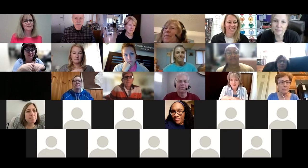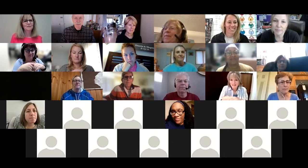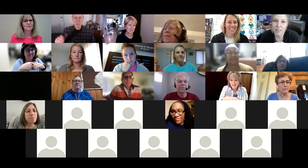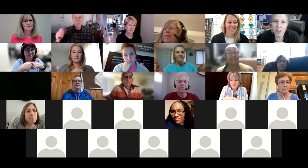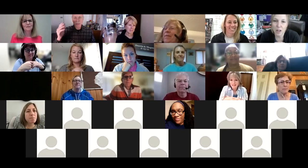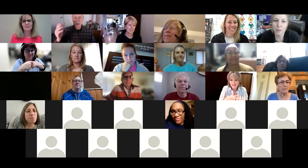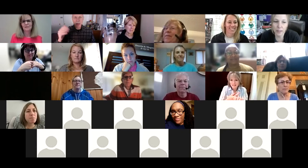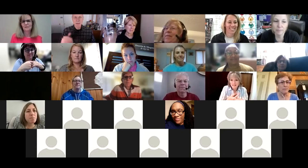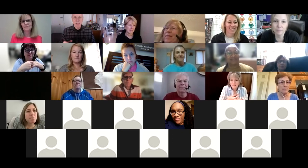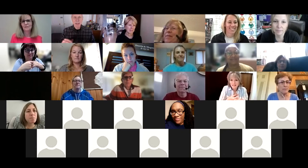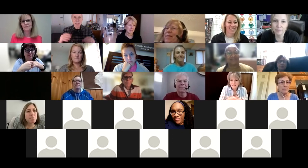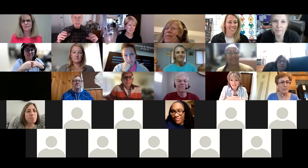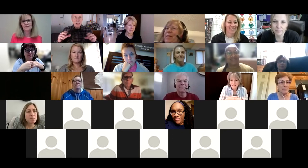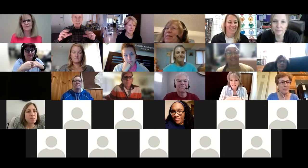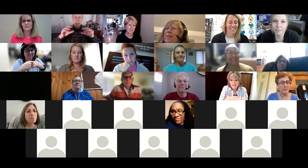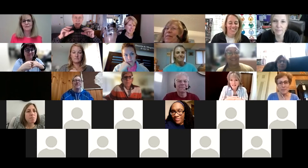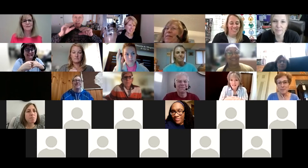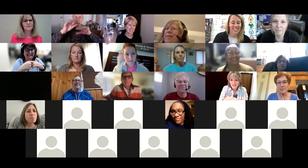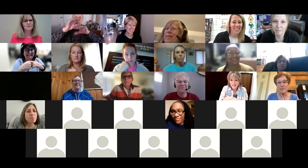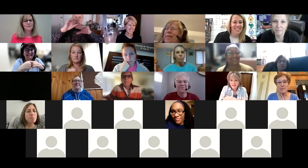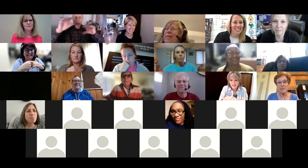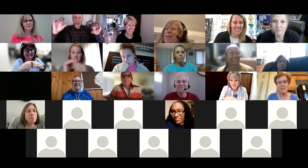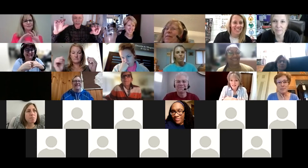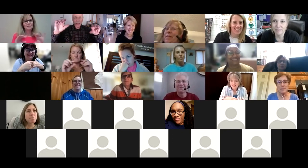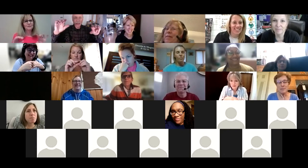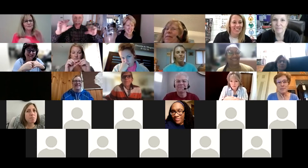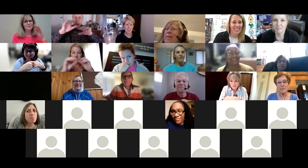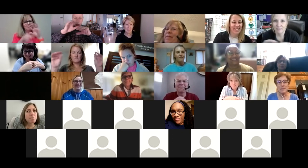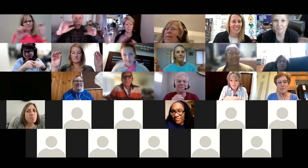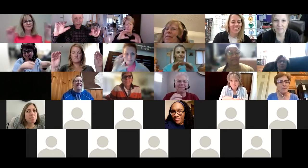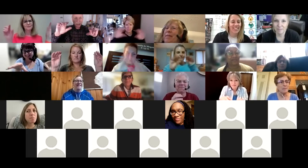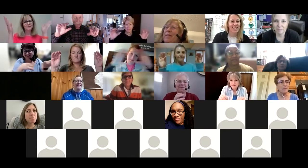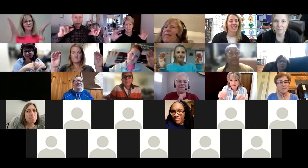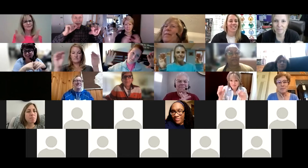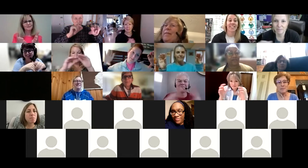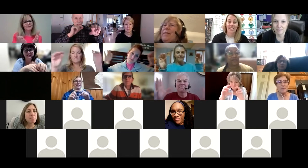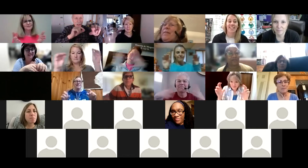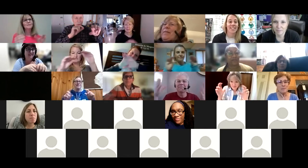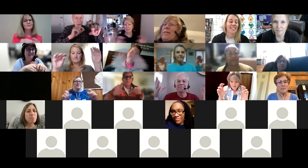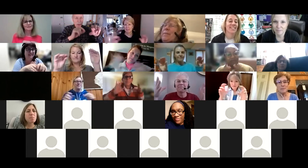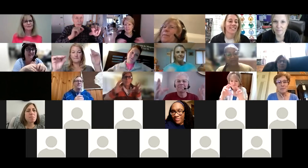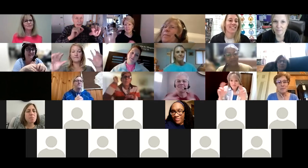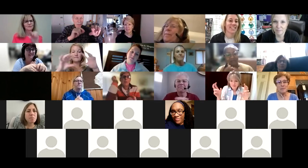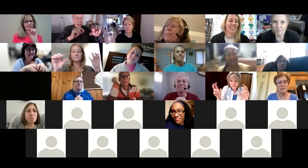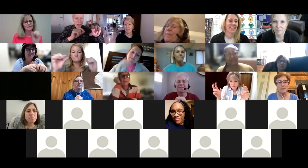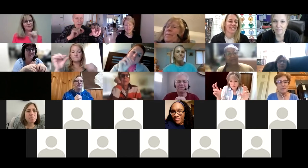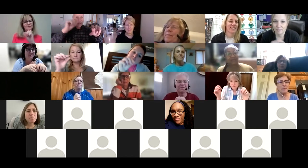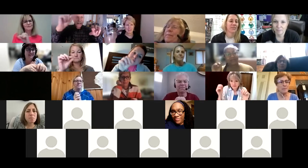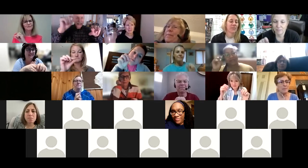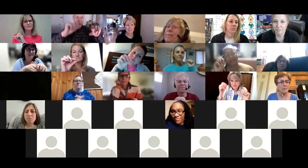Okay? Okay. explain the idea of these orange sentences. It's tricky, but if you just look at what your triple whammy is about, that's